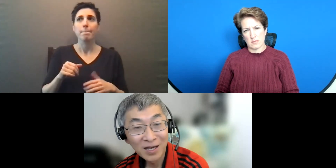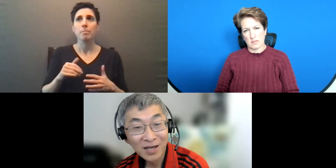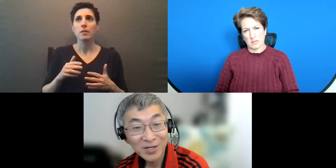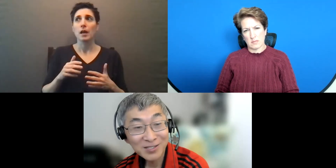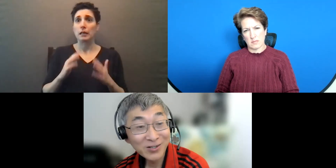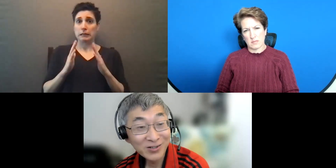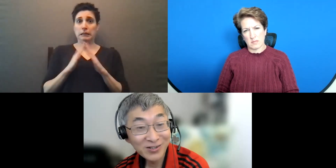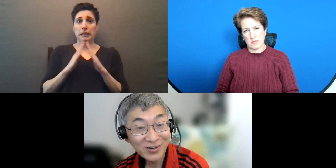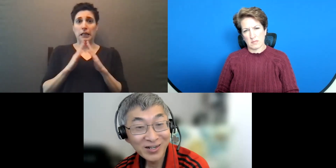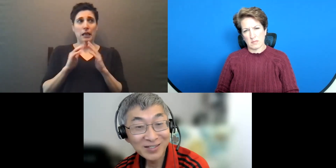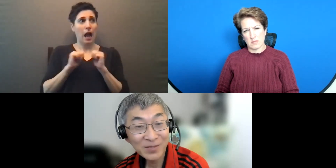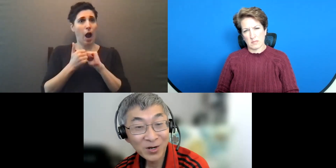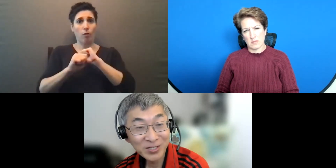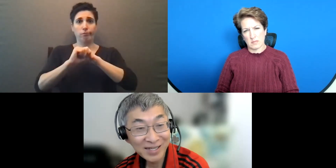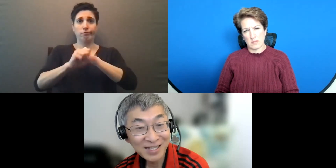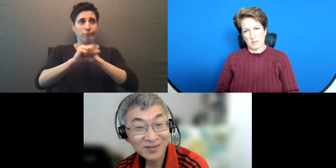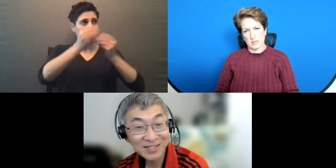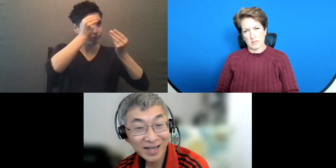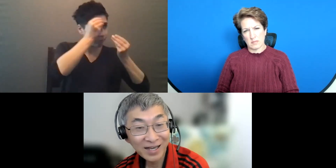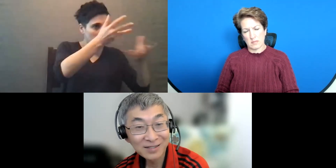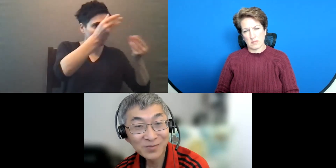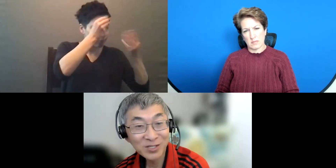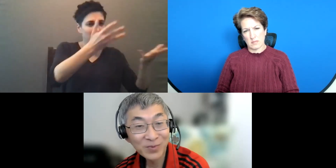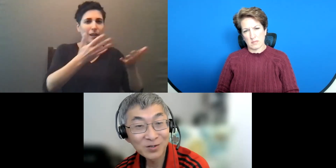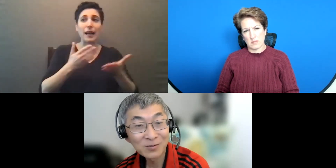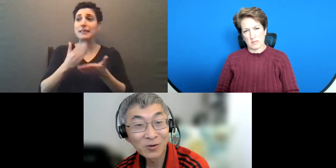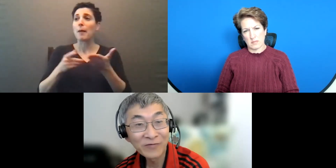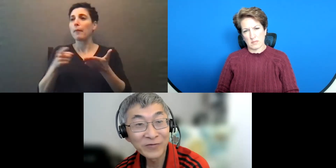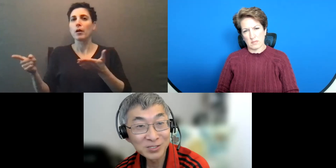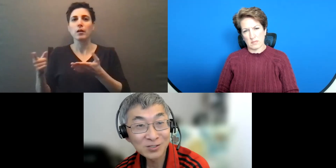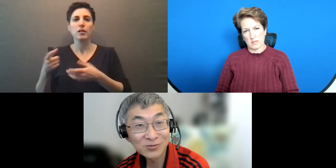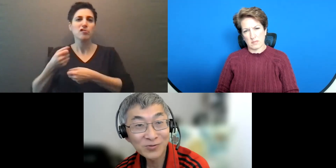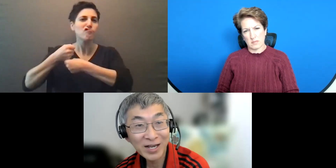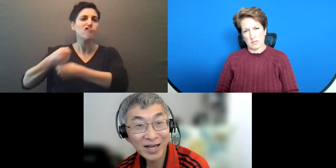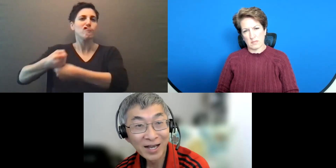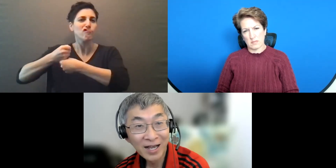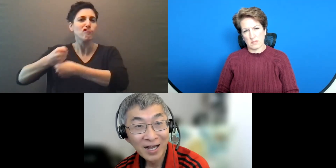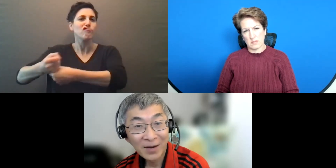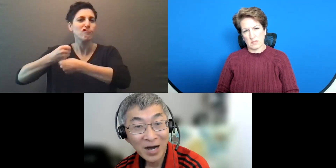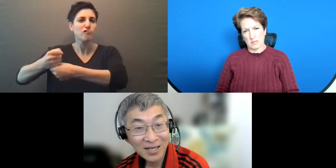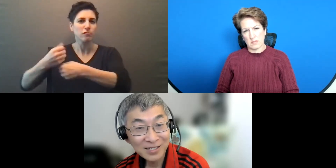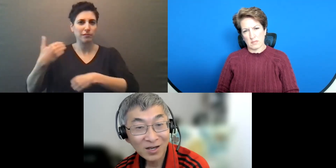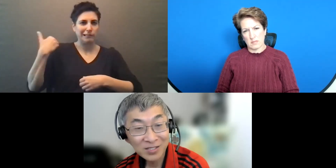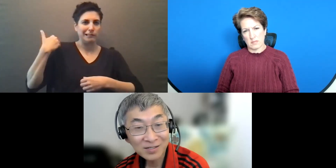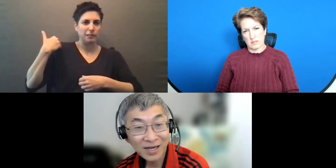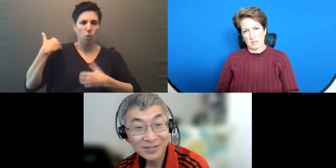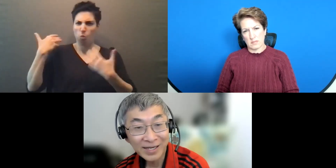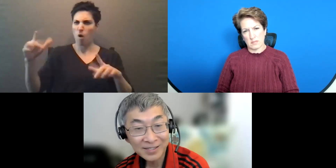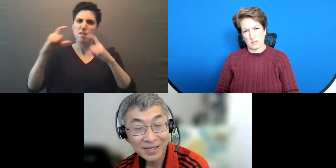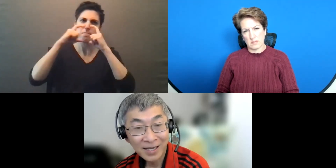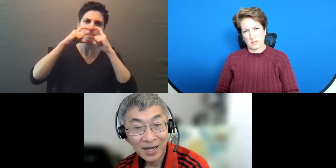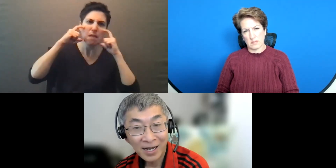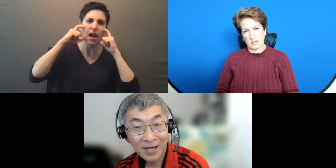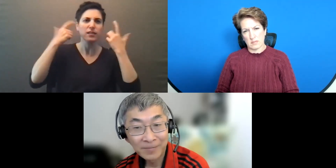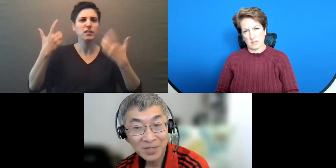form, because you know there's a protest out there. There's people refuse to wear masks, all those kind of